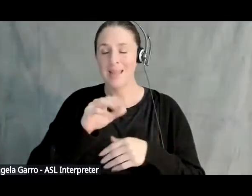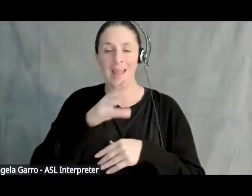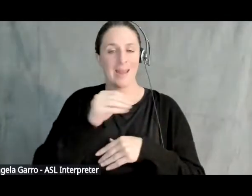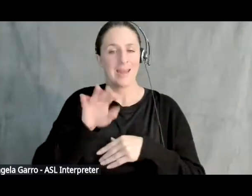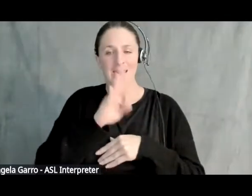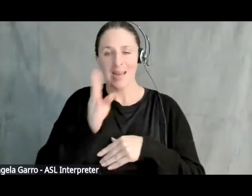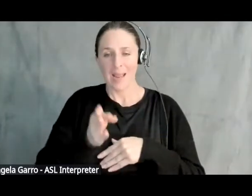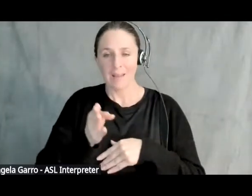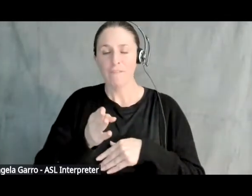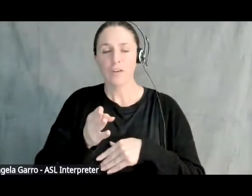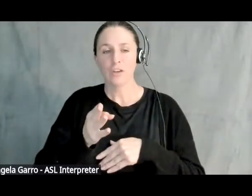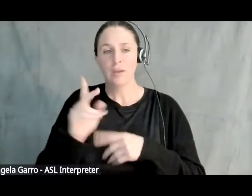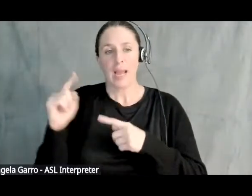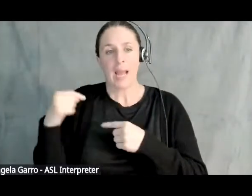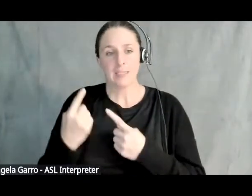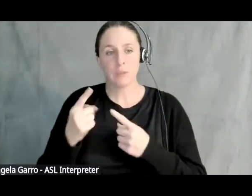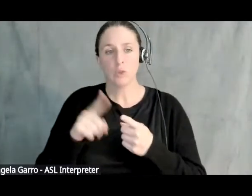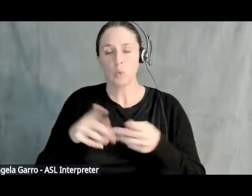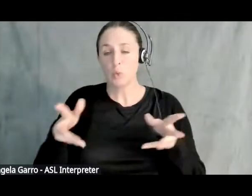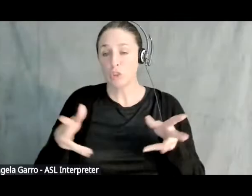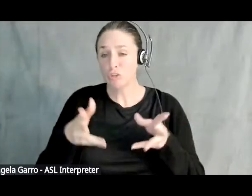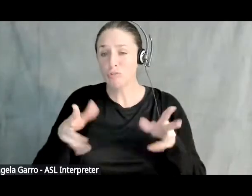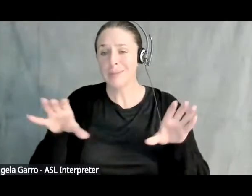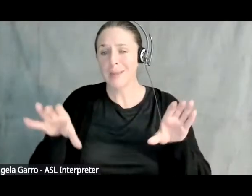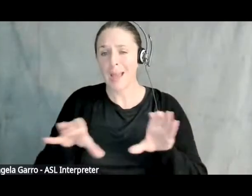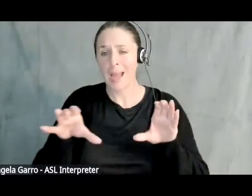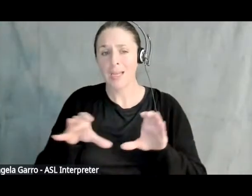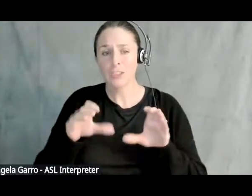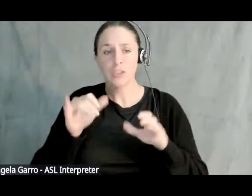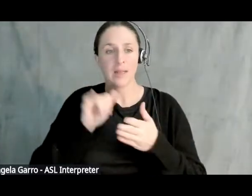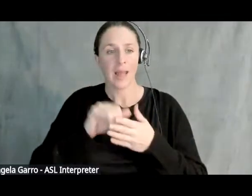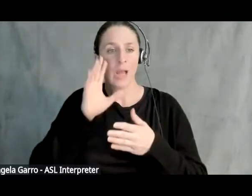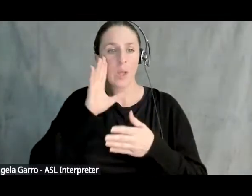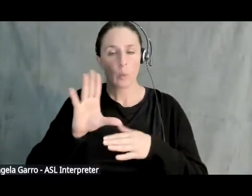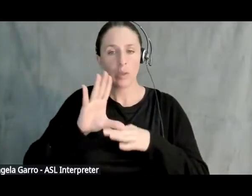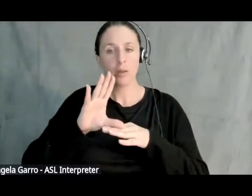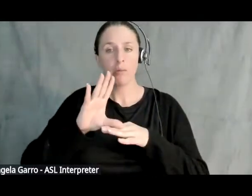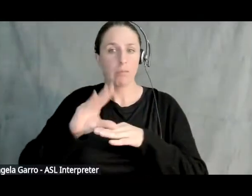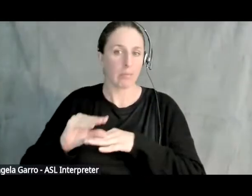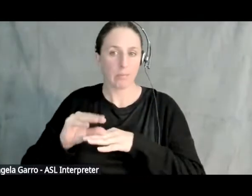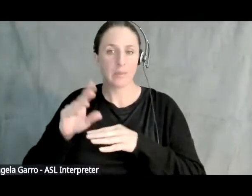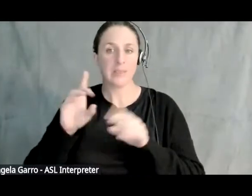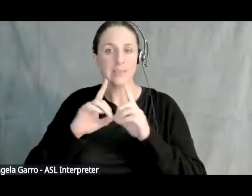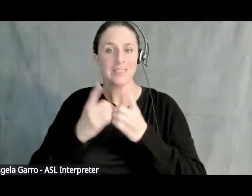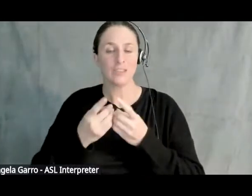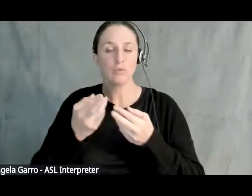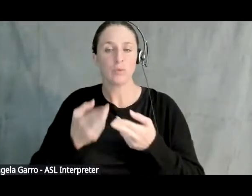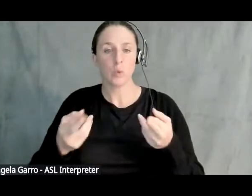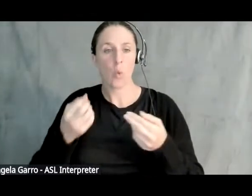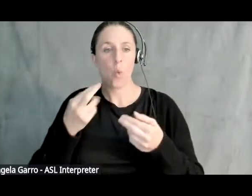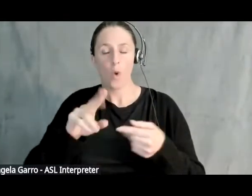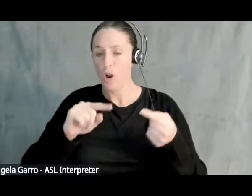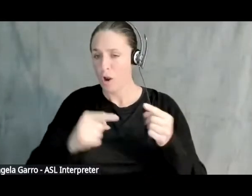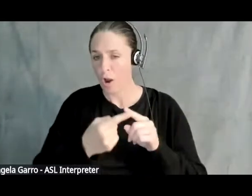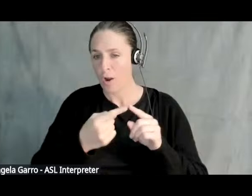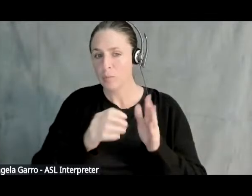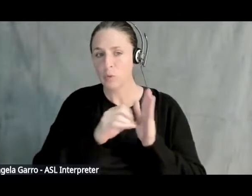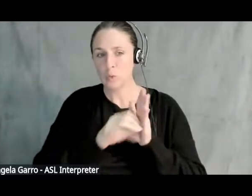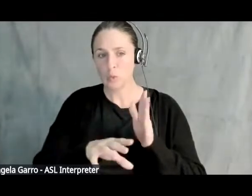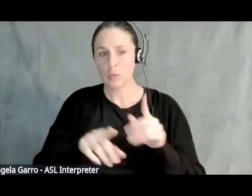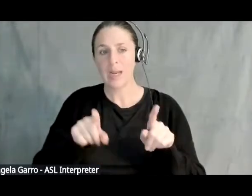been to encourage actions that would drain district resources or harm students, as has